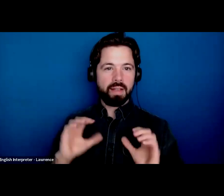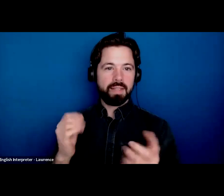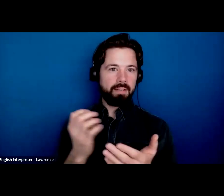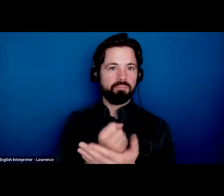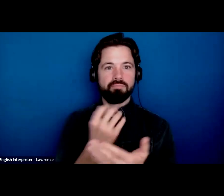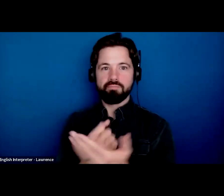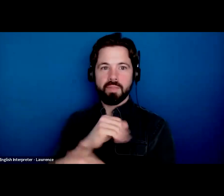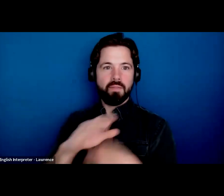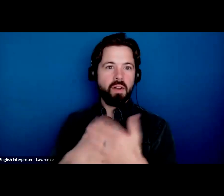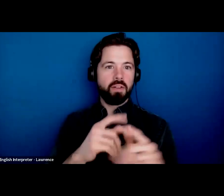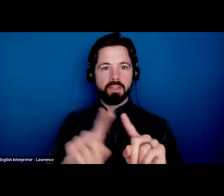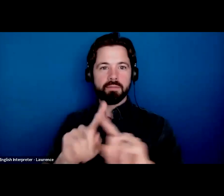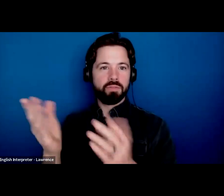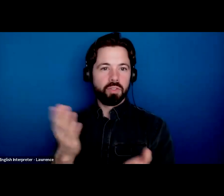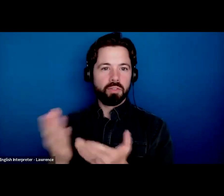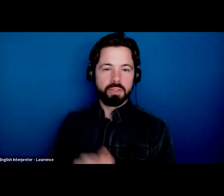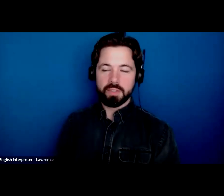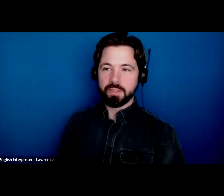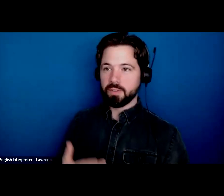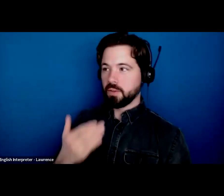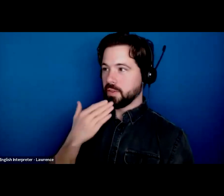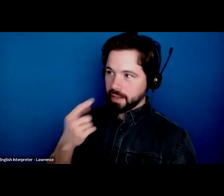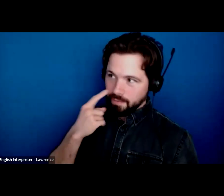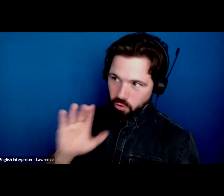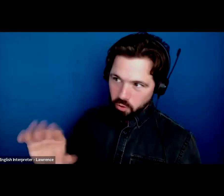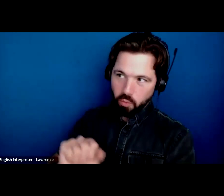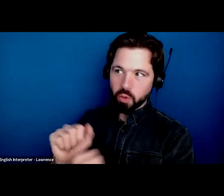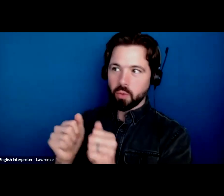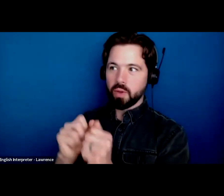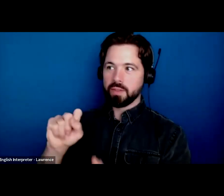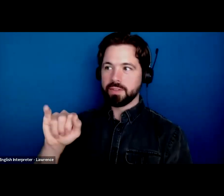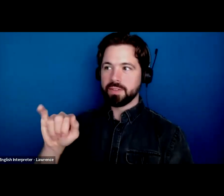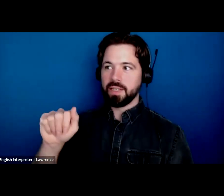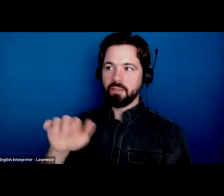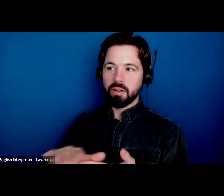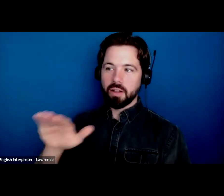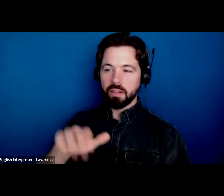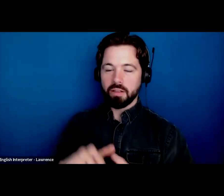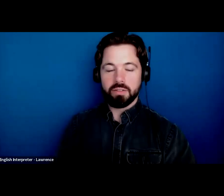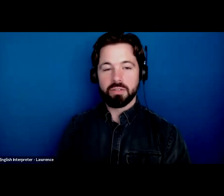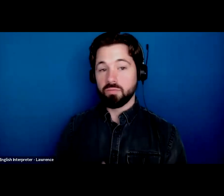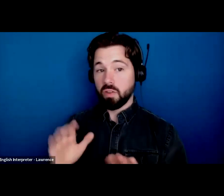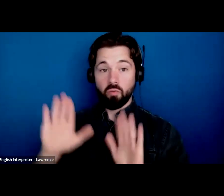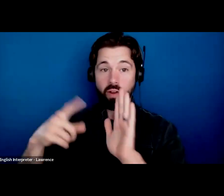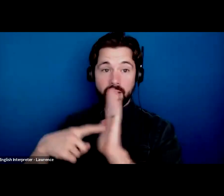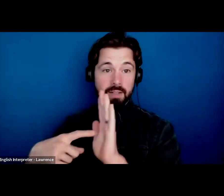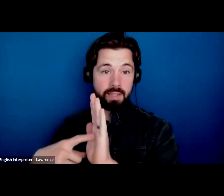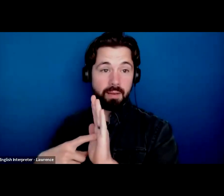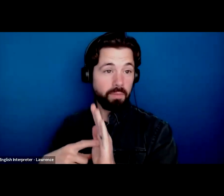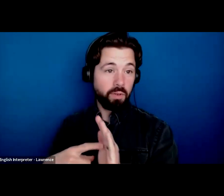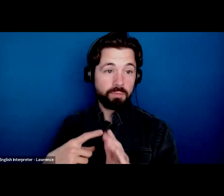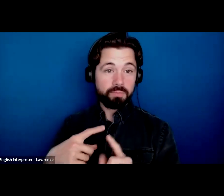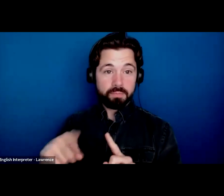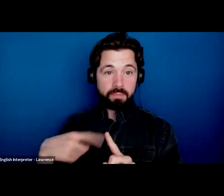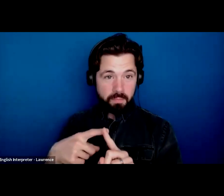stuff. Thank you for all of those activities with Sierra College. And it serves as an example. It serves as an example of what can go on with